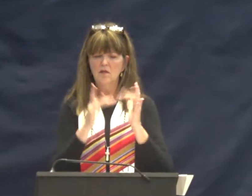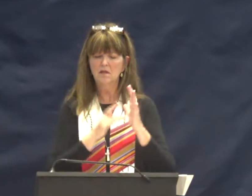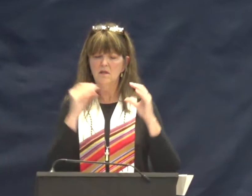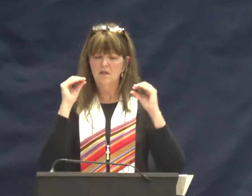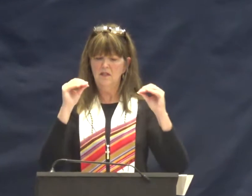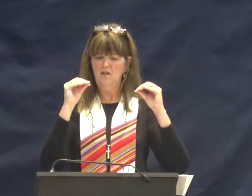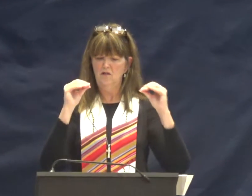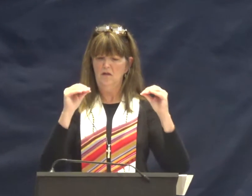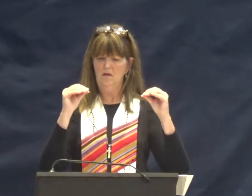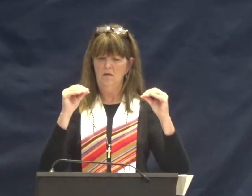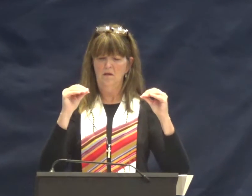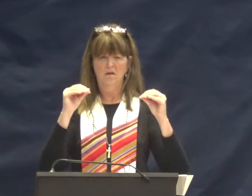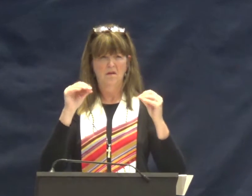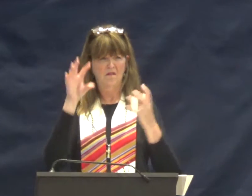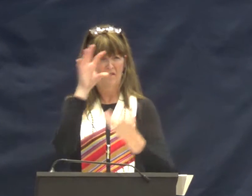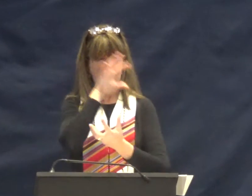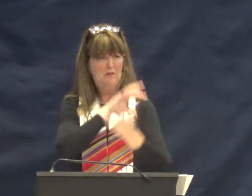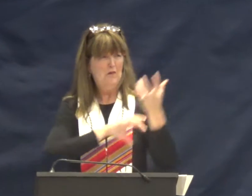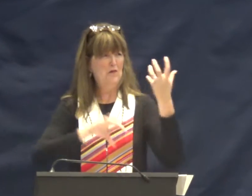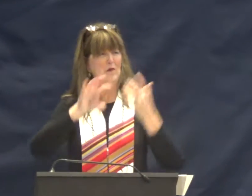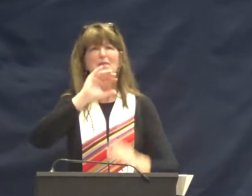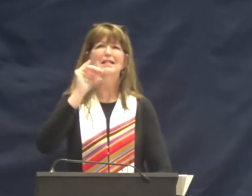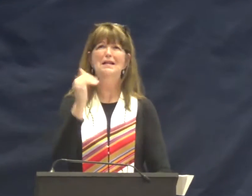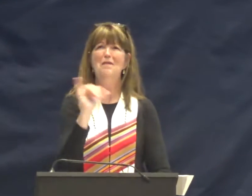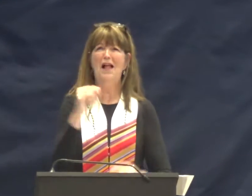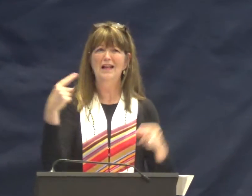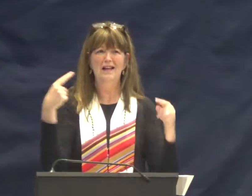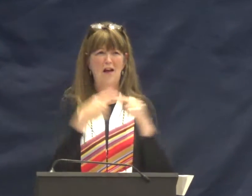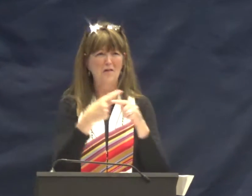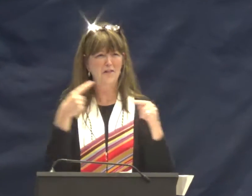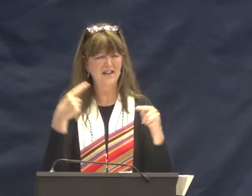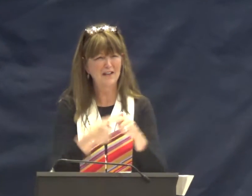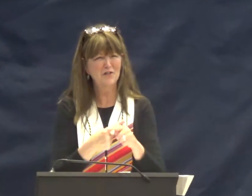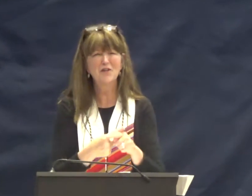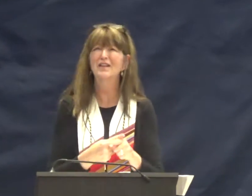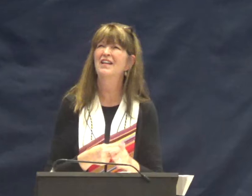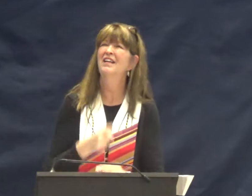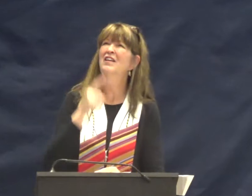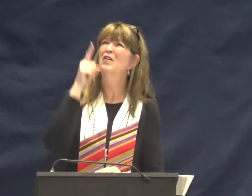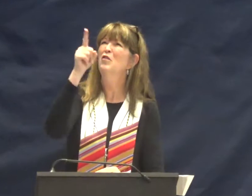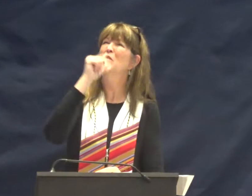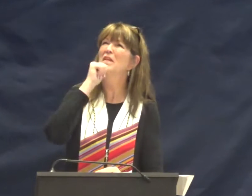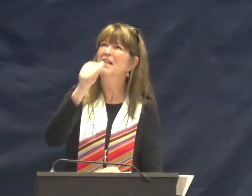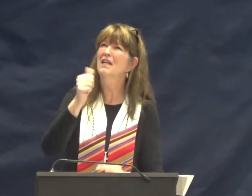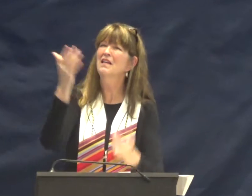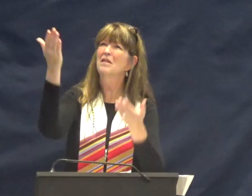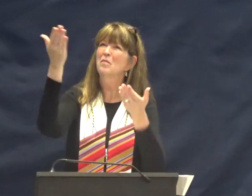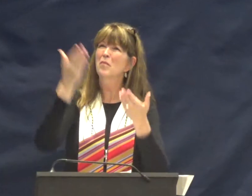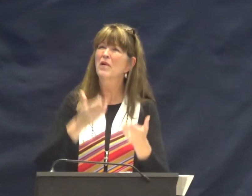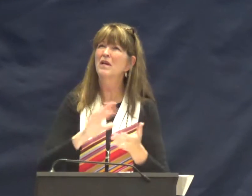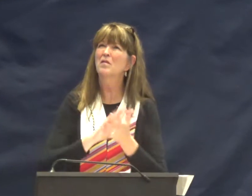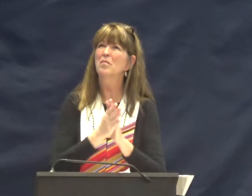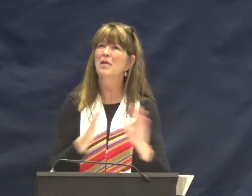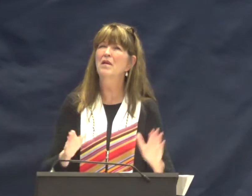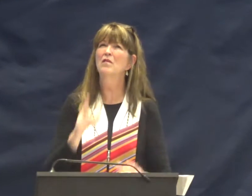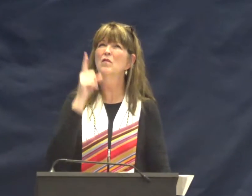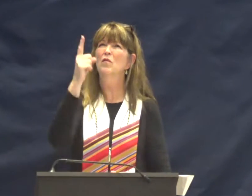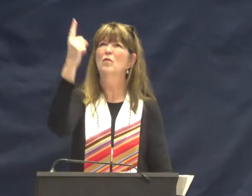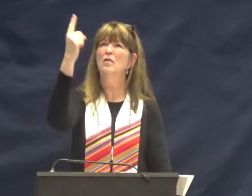But sometimes Jesus' teachings were a little confusing. They seemed like they were diametrically opposed. You say